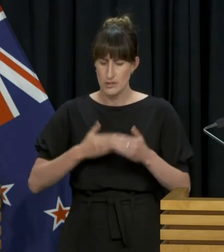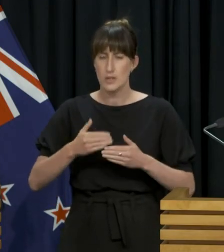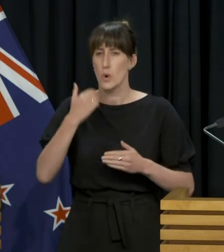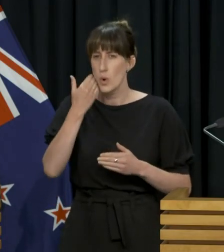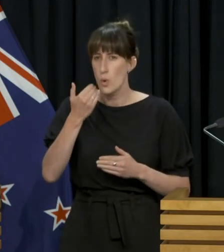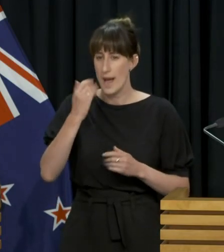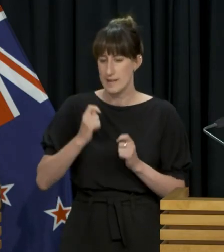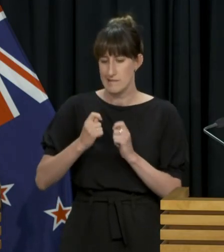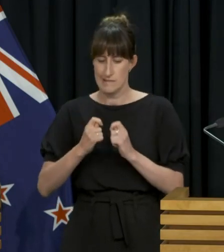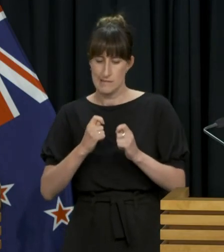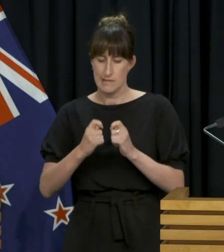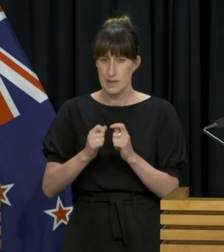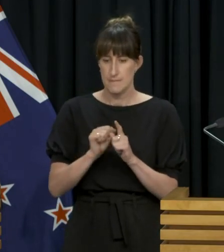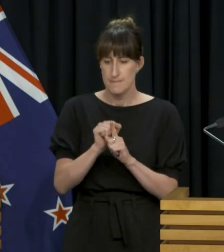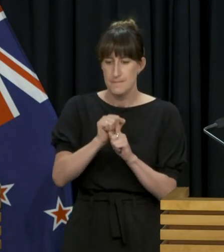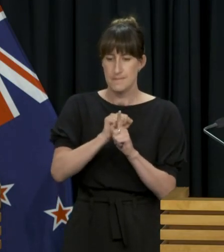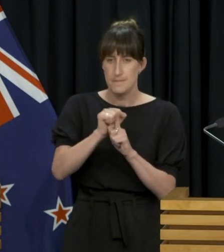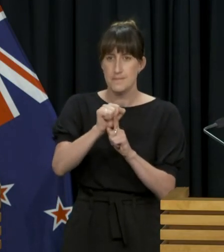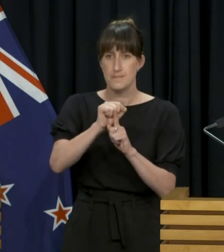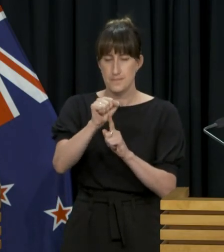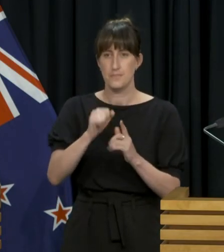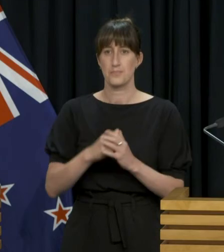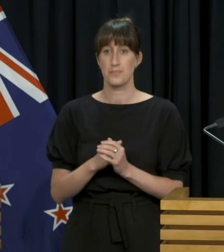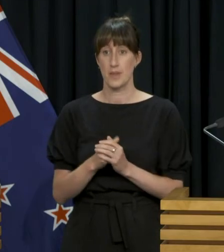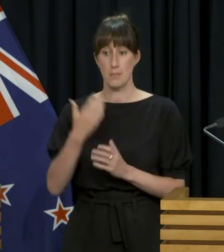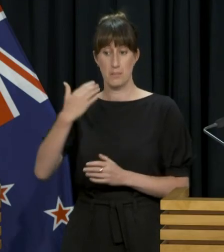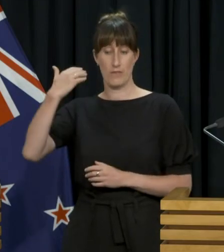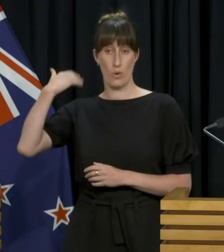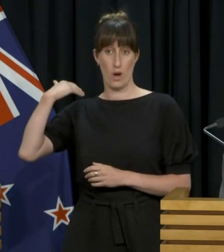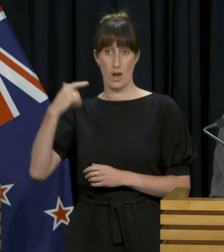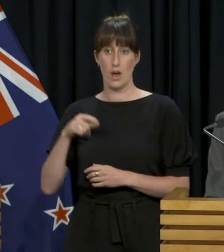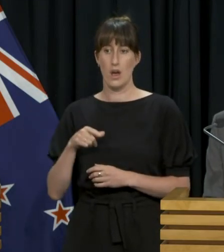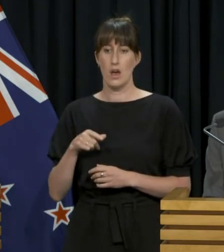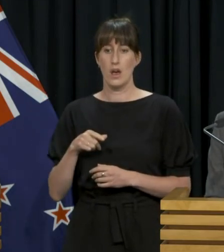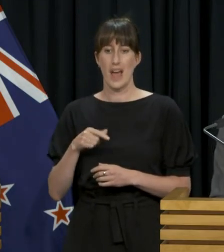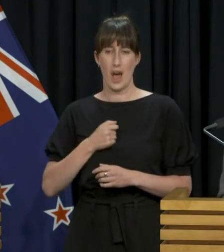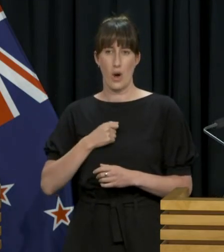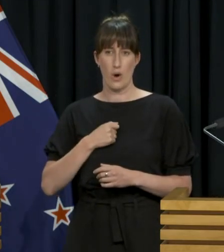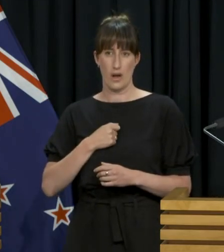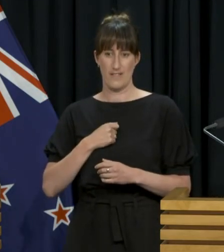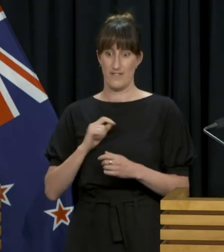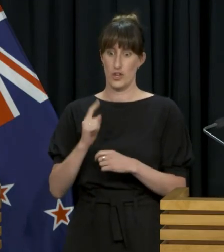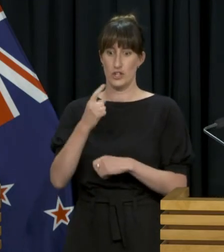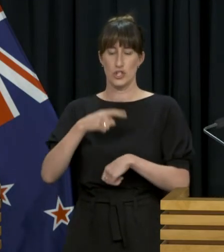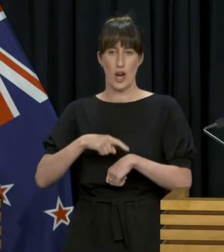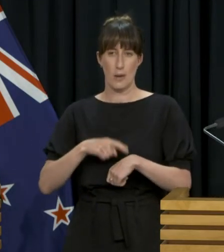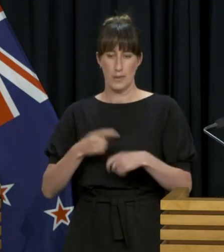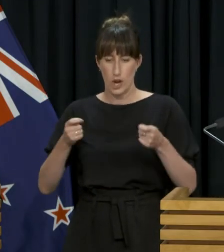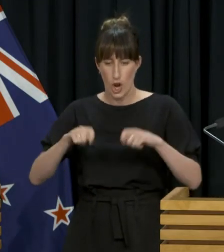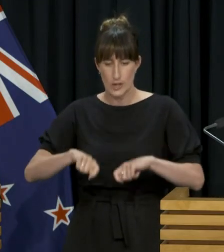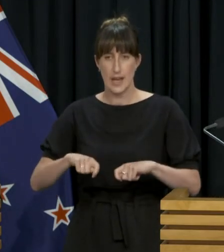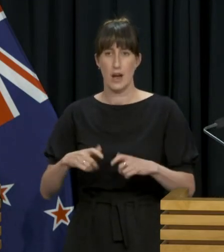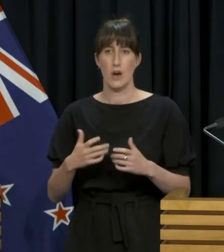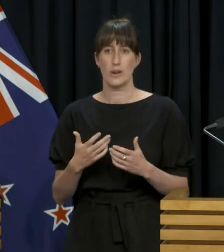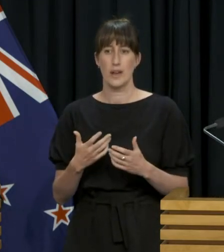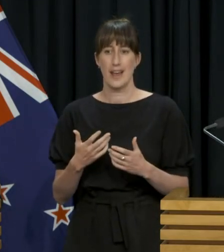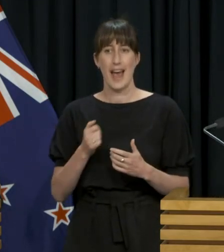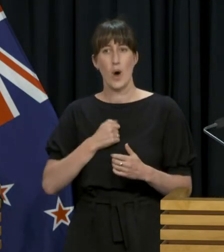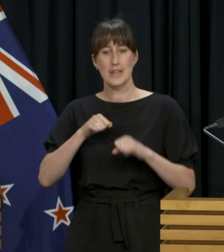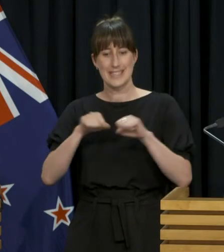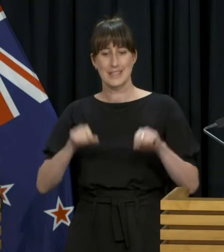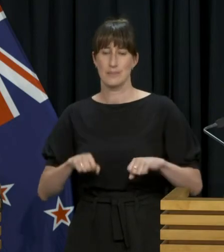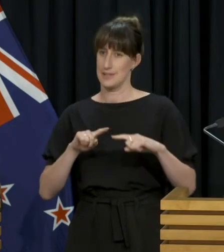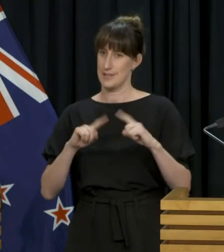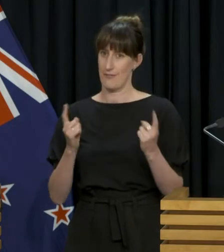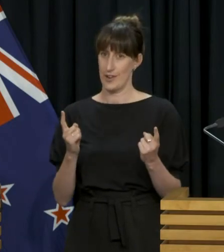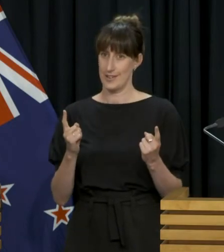the early phase of our response, we didn't have the contact tracing and the testing system operating at the level that it is now.